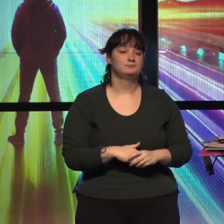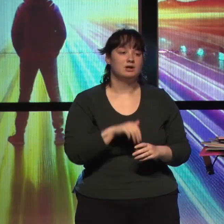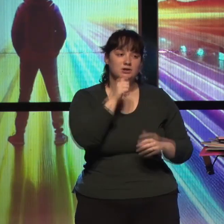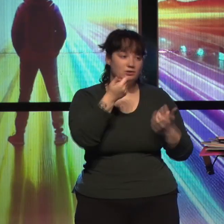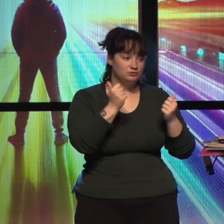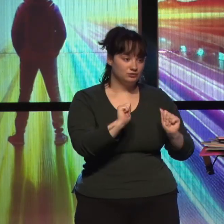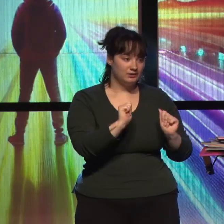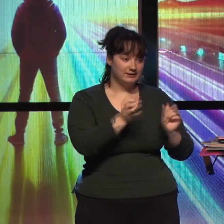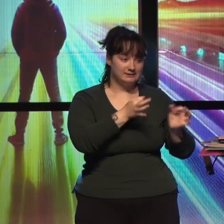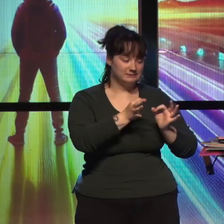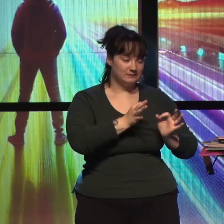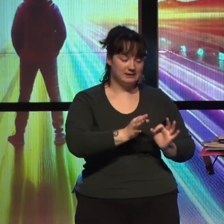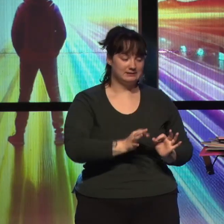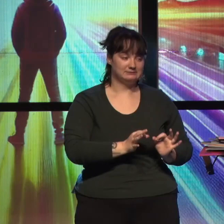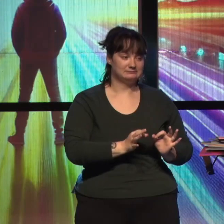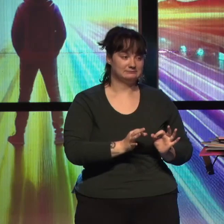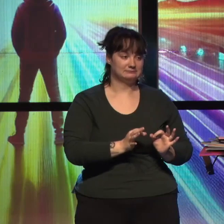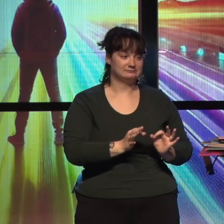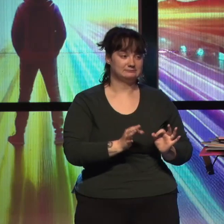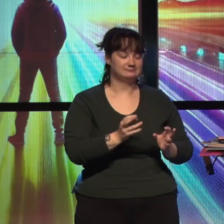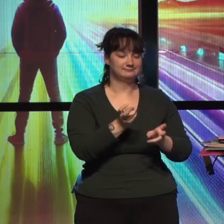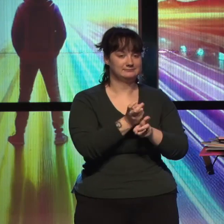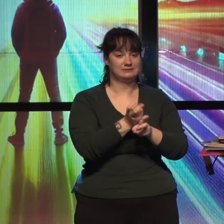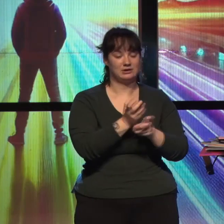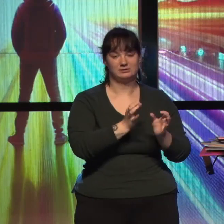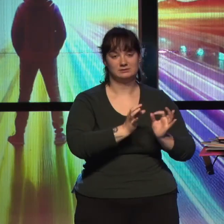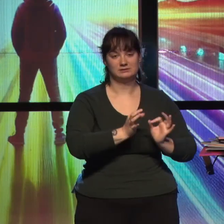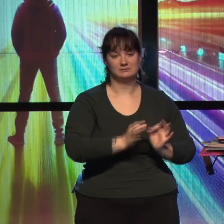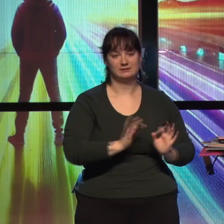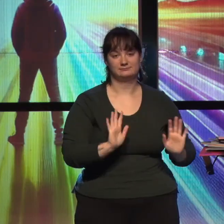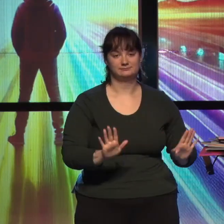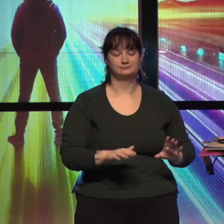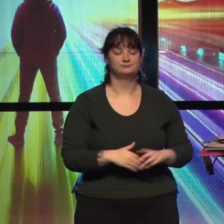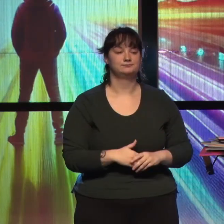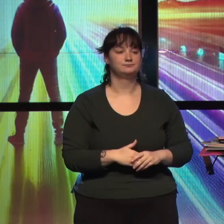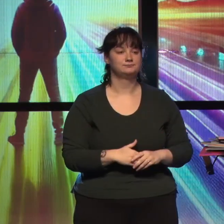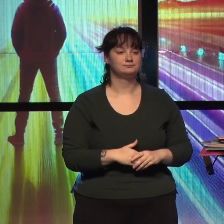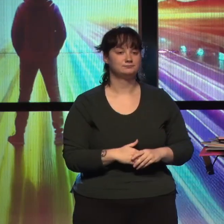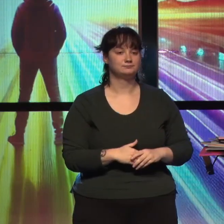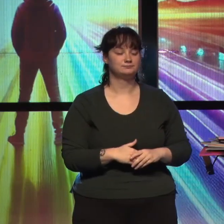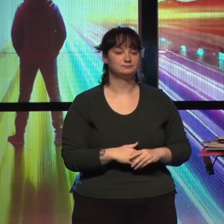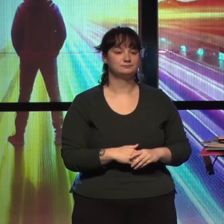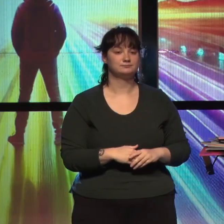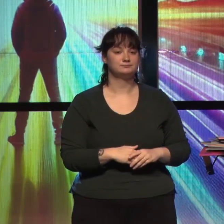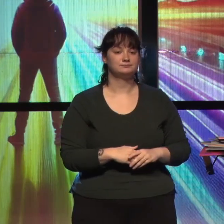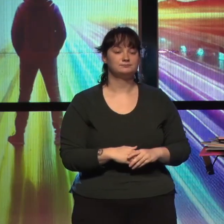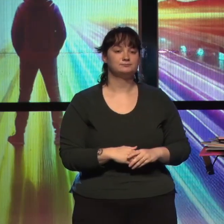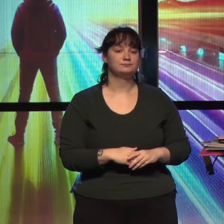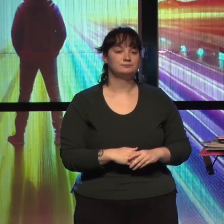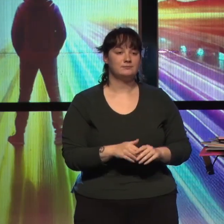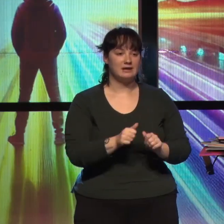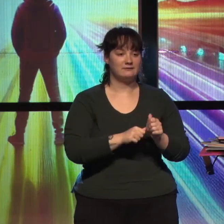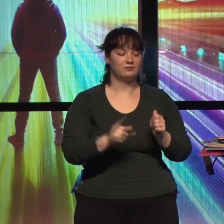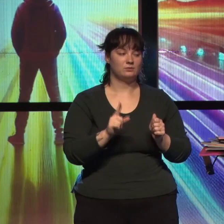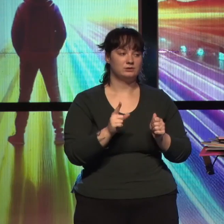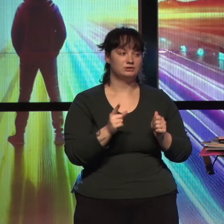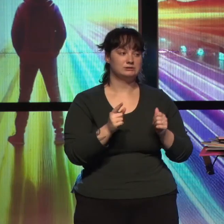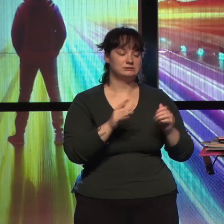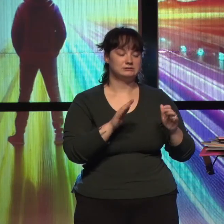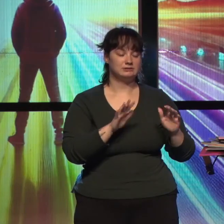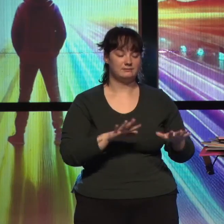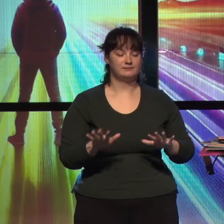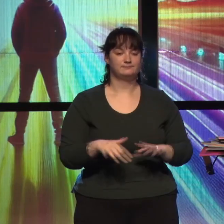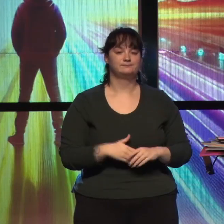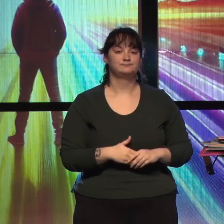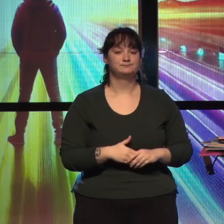That's why people are still talking about it 2,000 years after the first person, a guy named Tertullian, thought of it, okay? So everybody calm down, all right? Don't worry